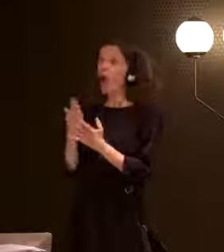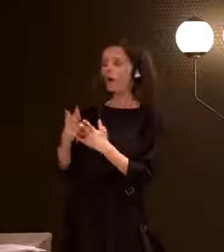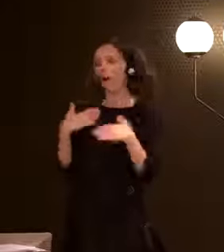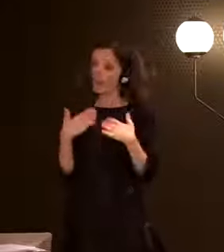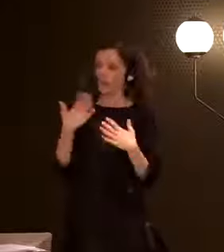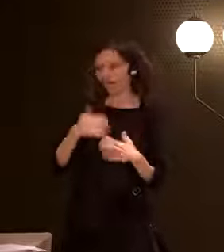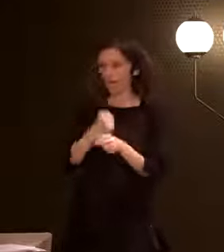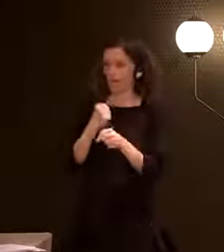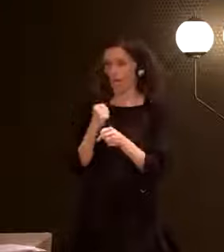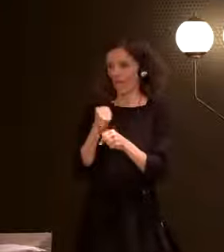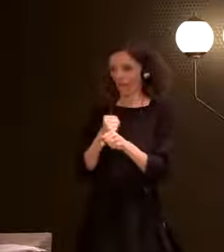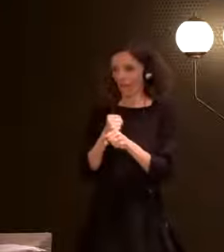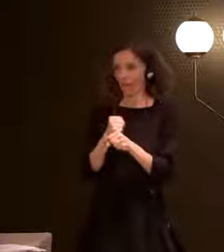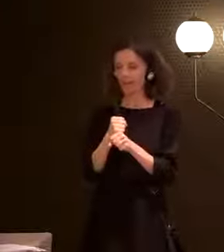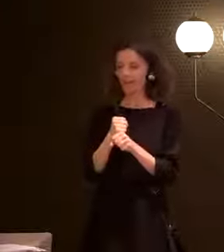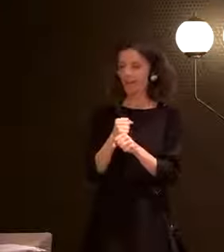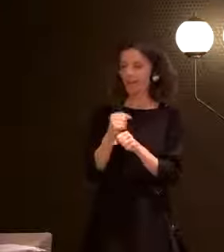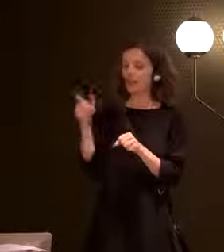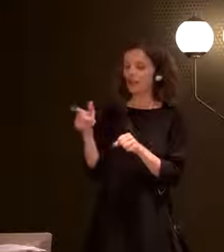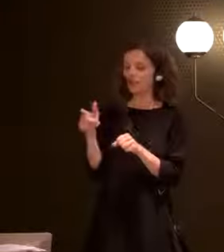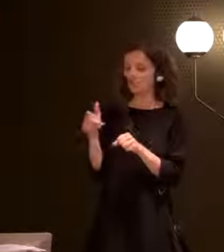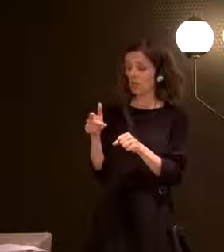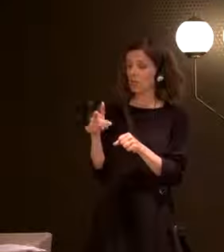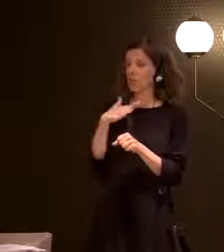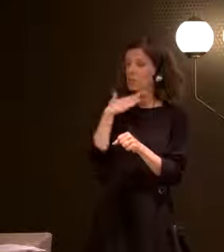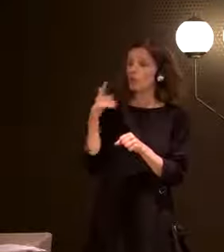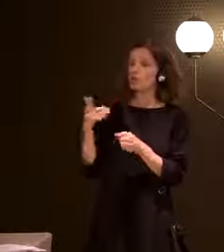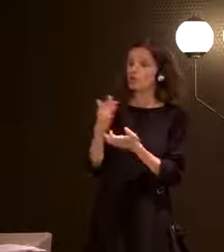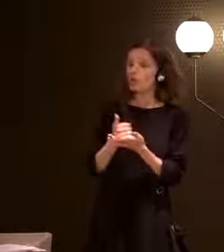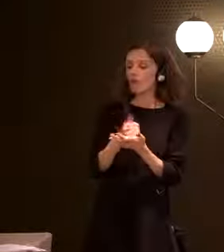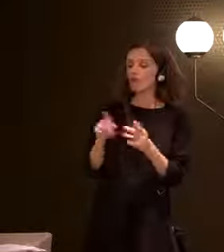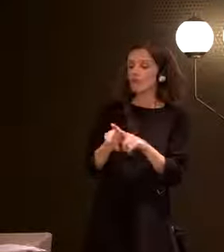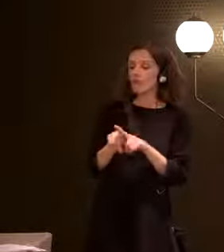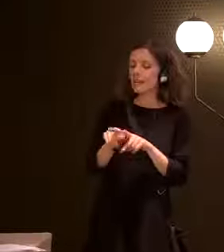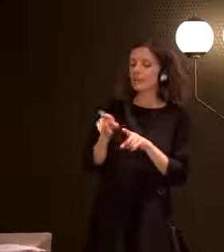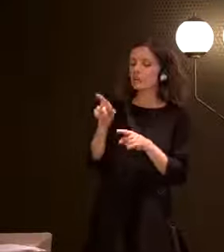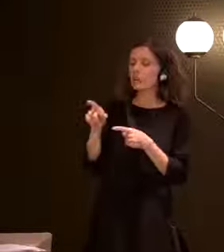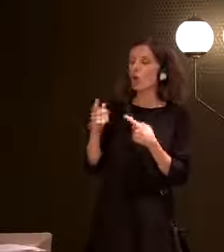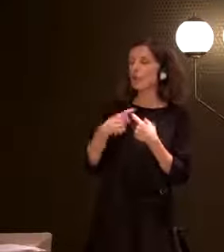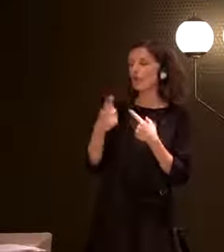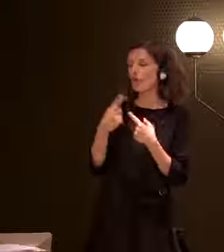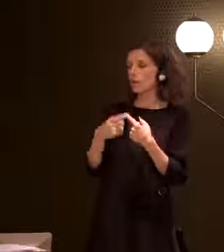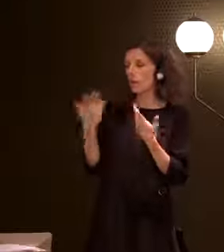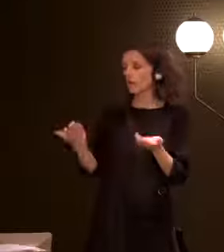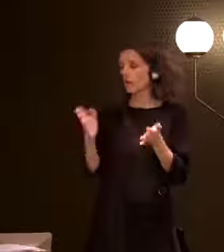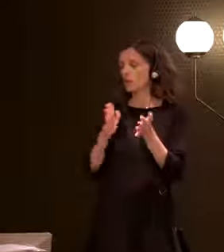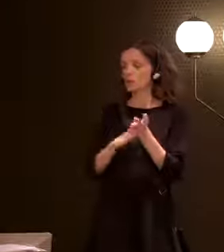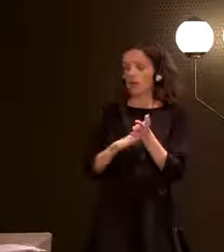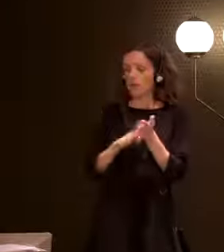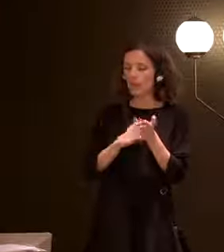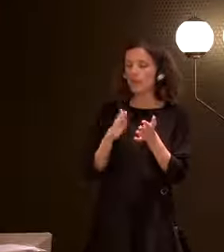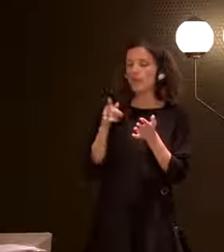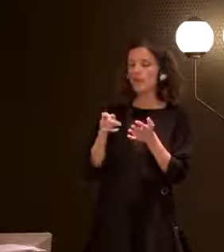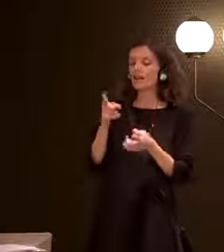how we introduced place value. The students would have 3 cups labeled ones, tens, and